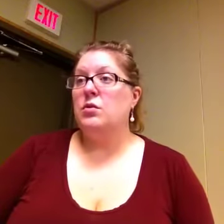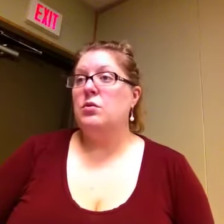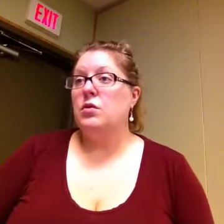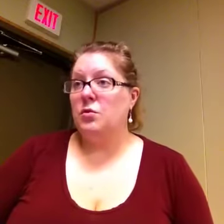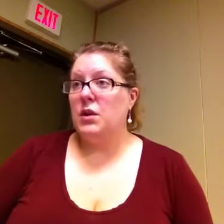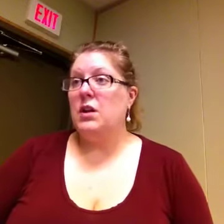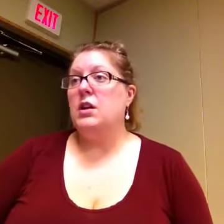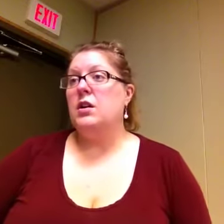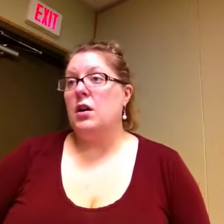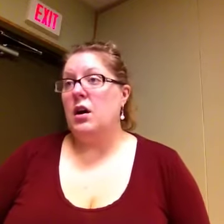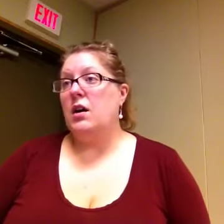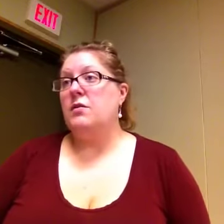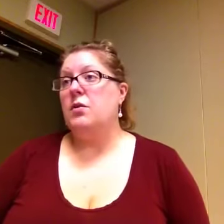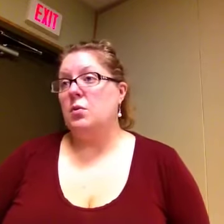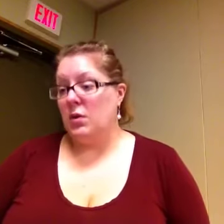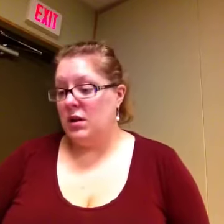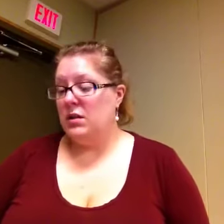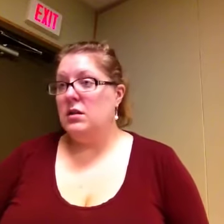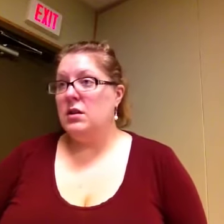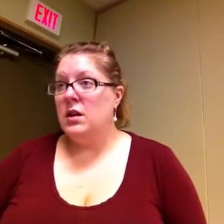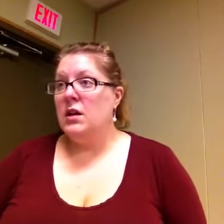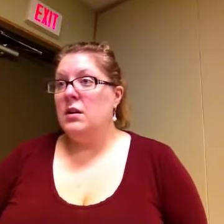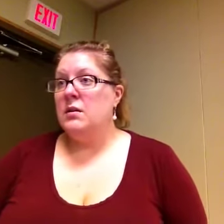2, 3 off 1.